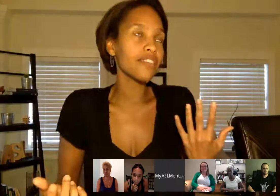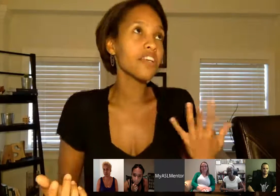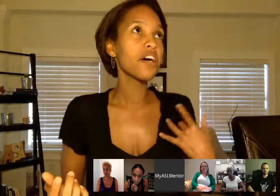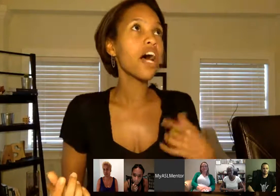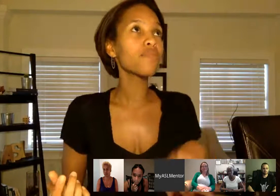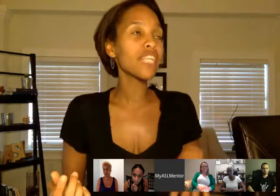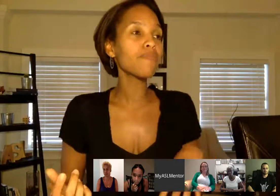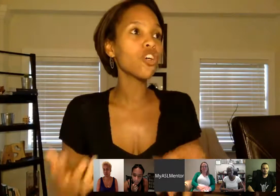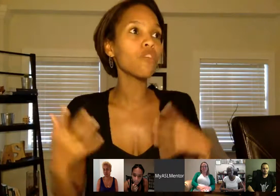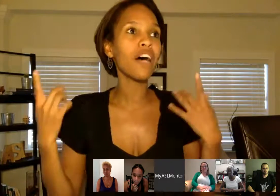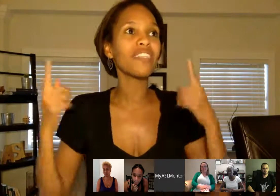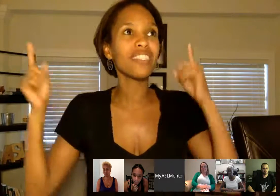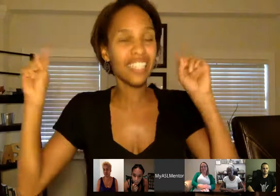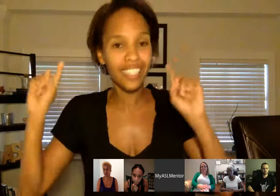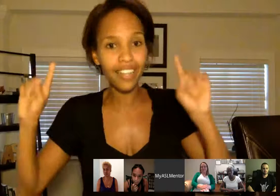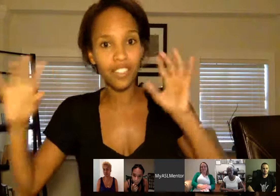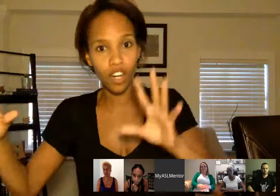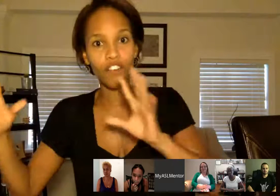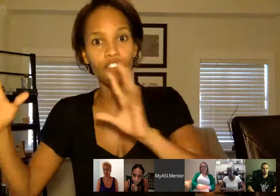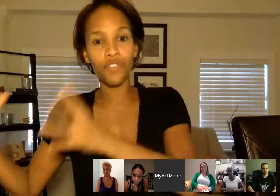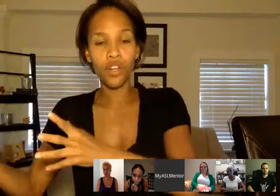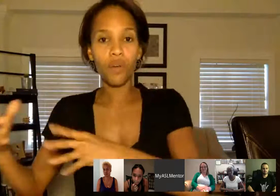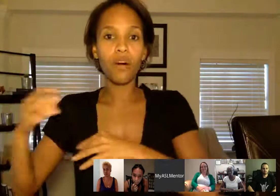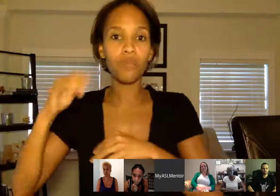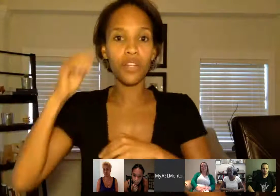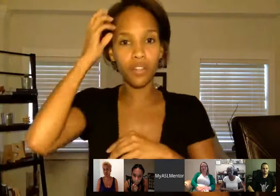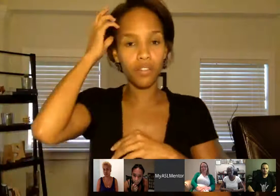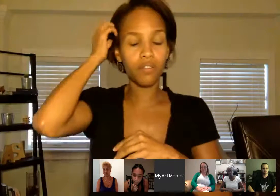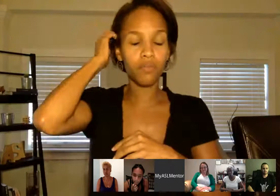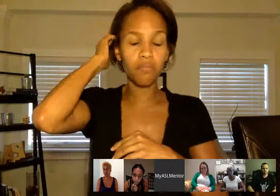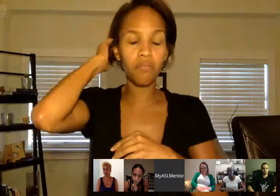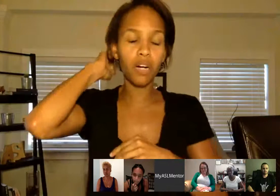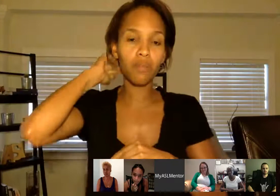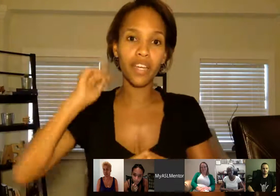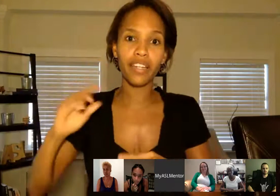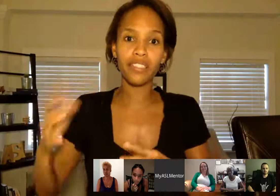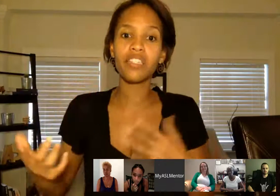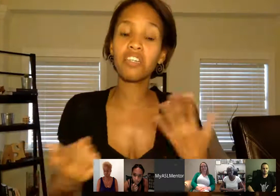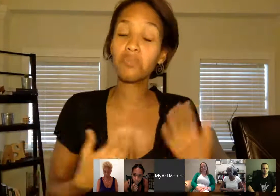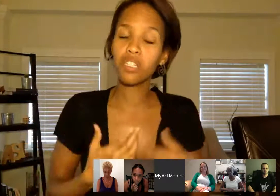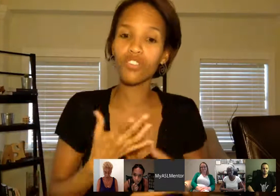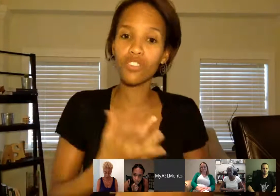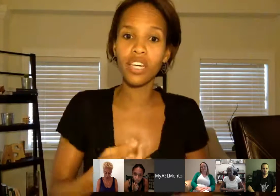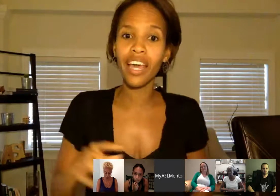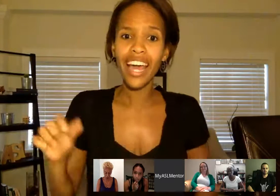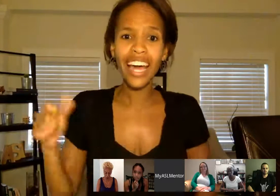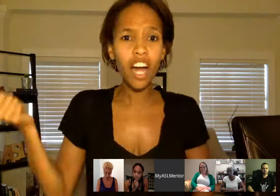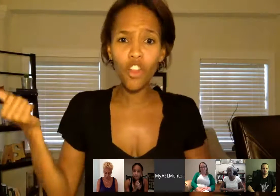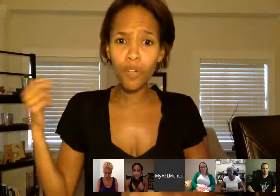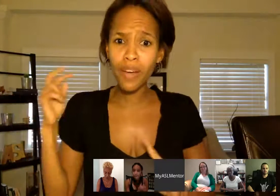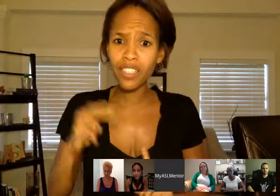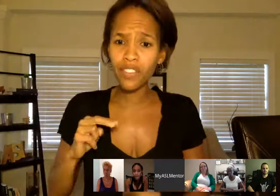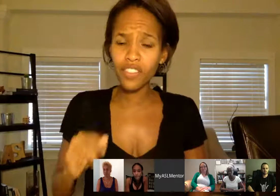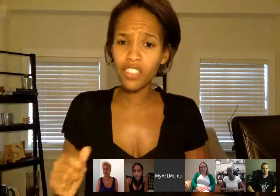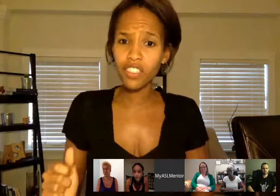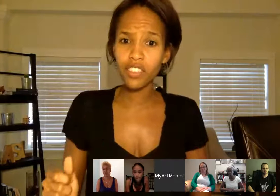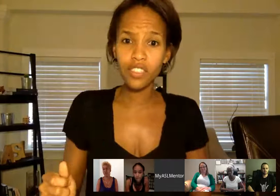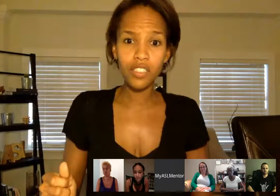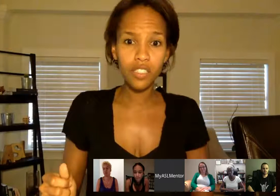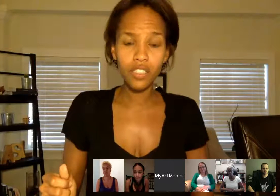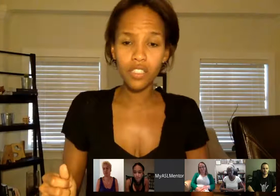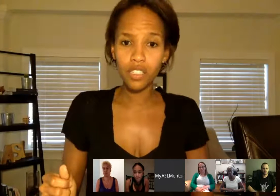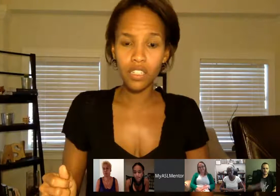make sense. I'm skeptical about the success of public entities. Interesting. Any other perspectives?